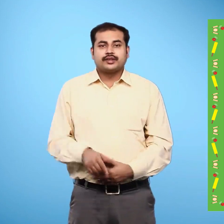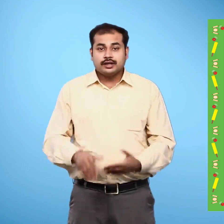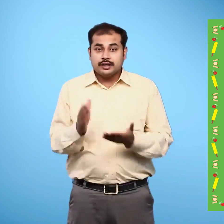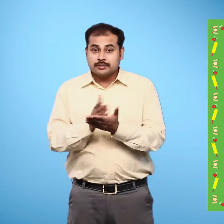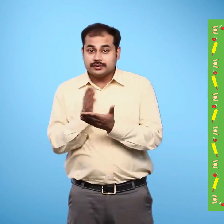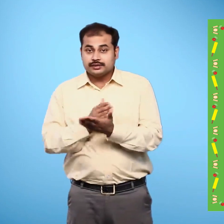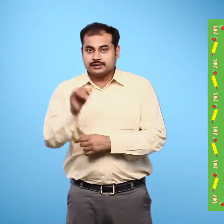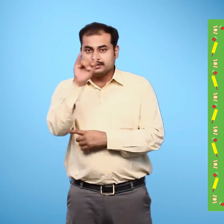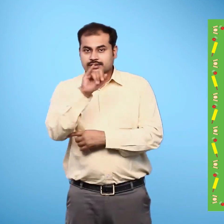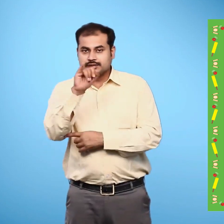Page 6.